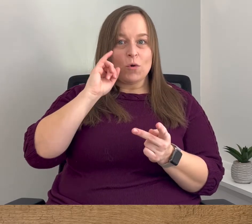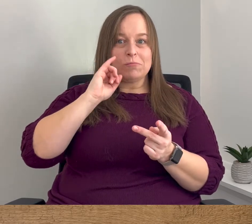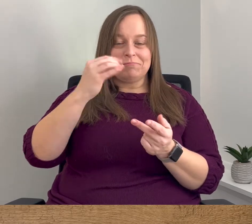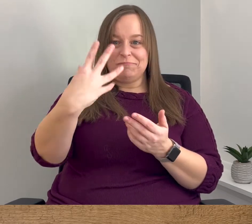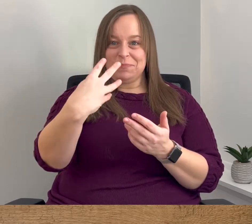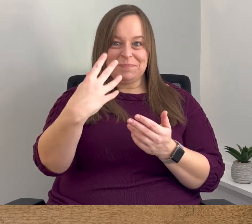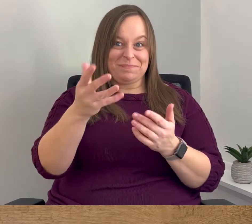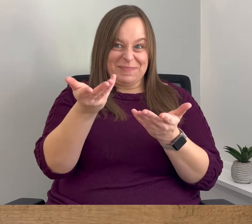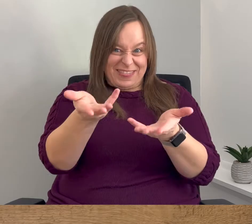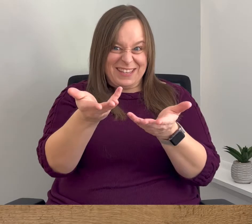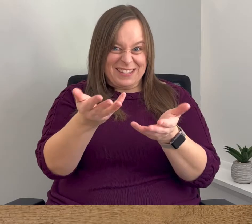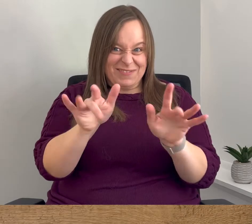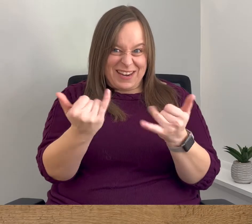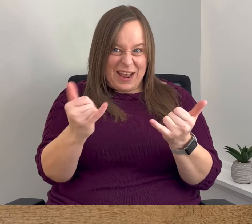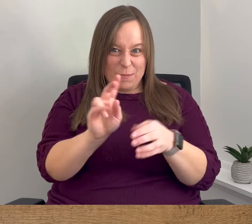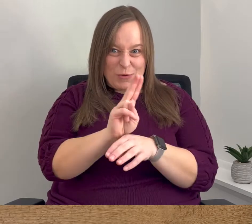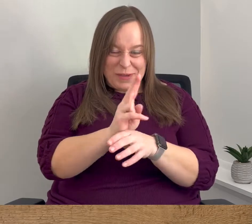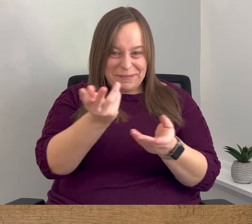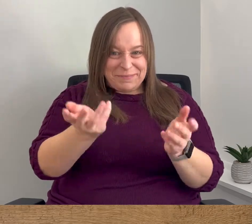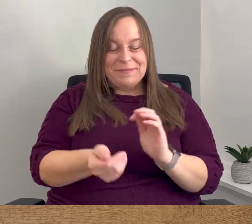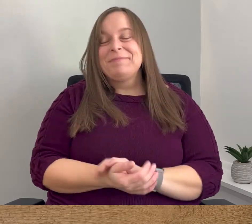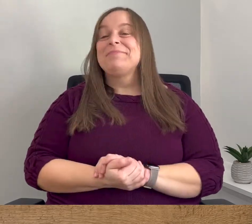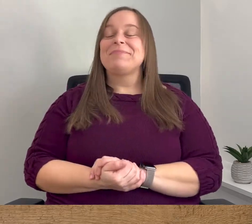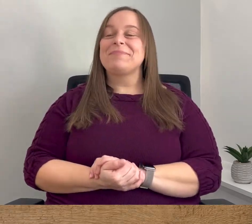and the iPhone stand that I'm recording this on, actually.